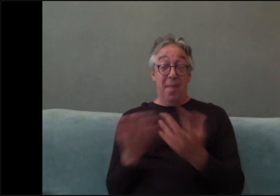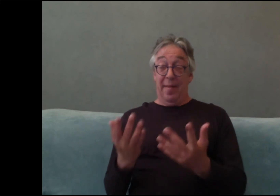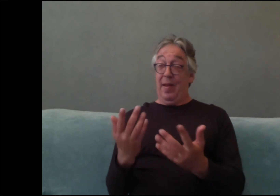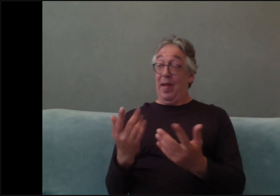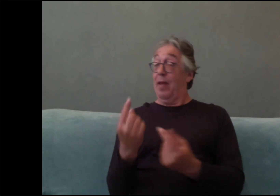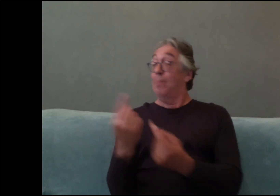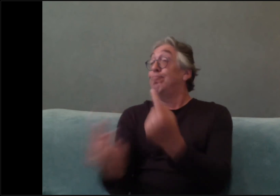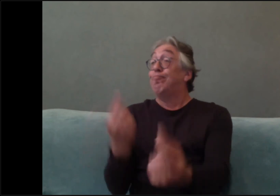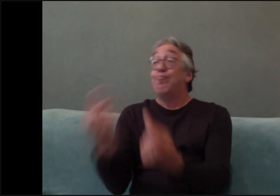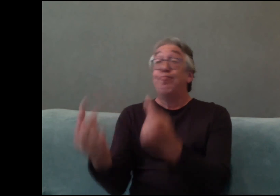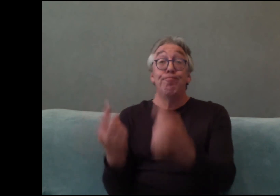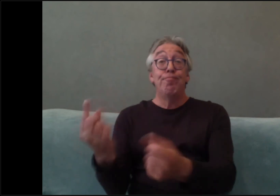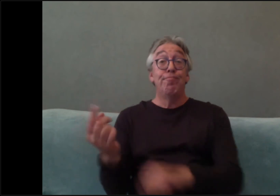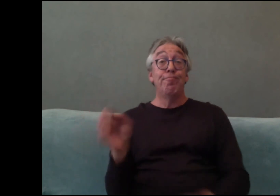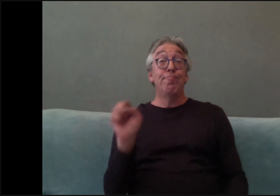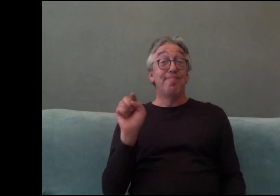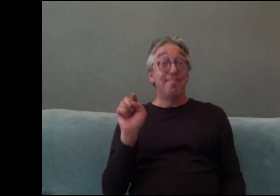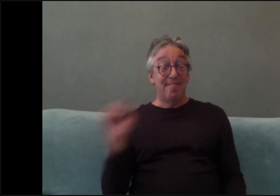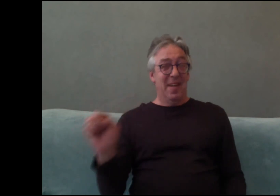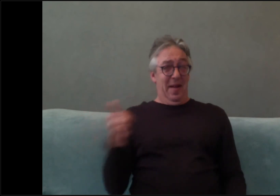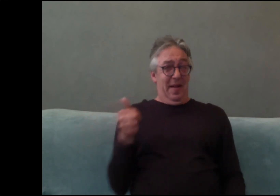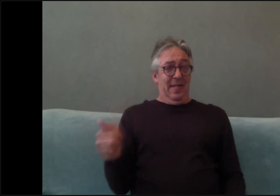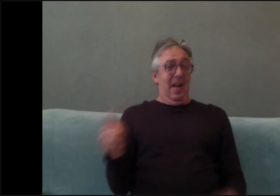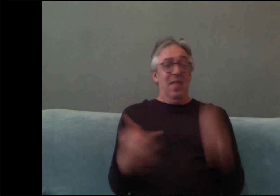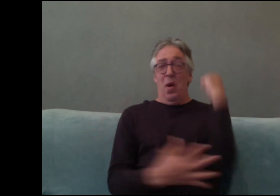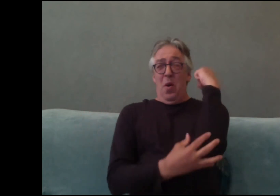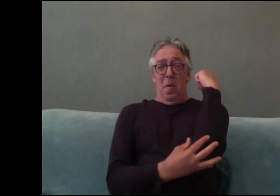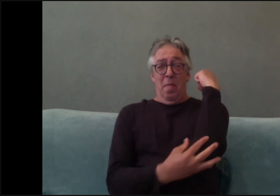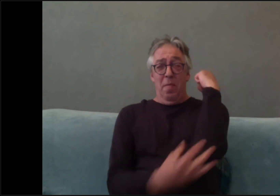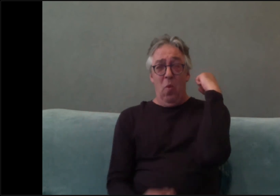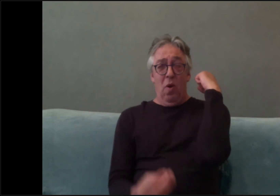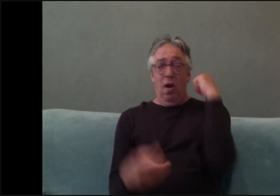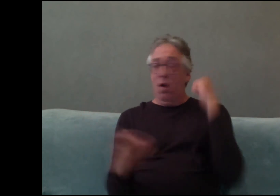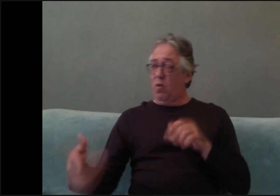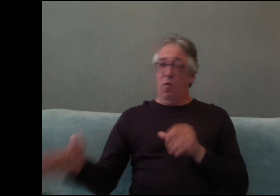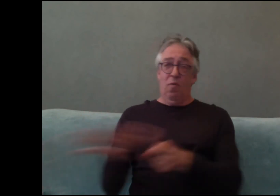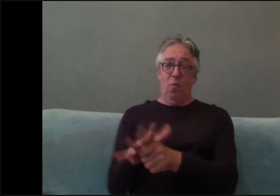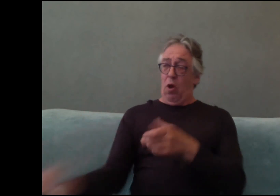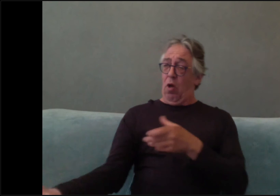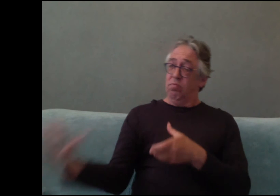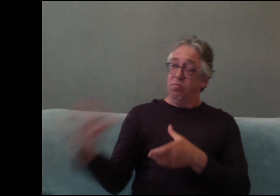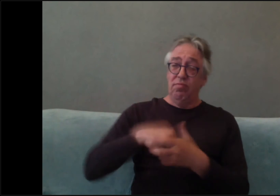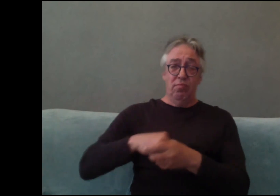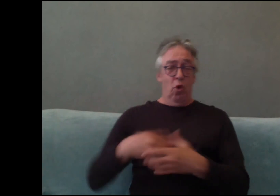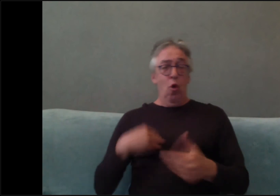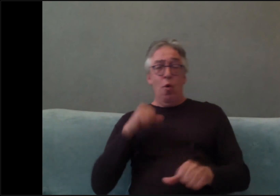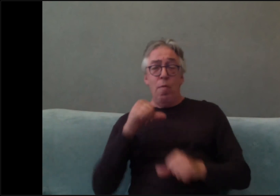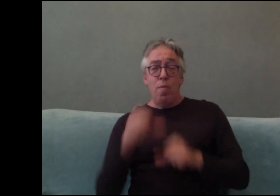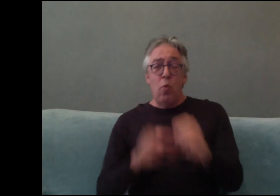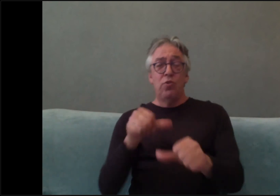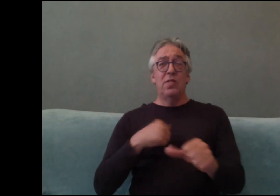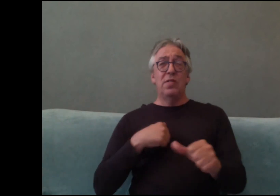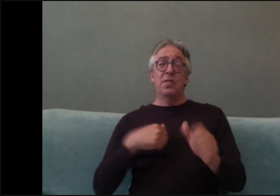of the solution and included in all levels and processes and meetings. The first thing you need to realize when you want to